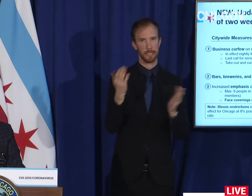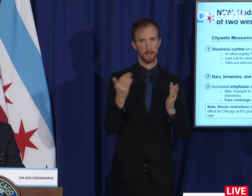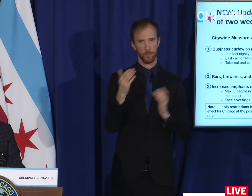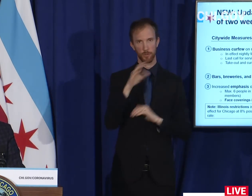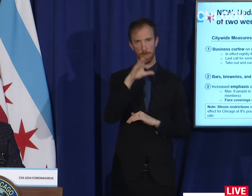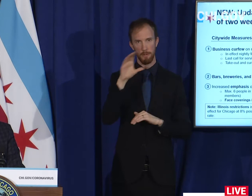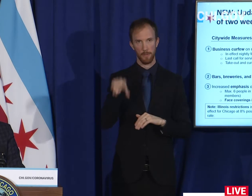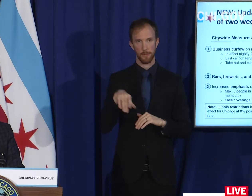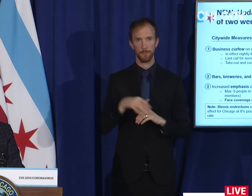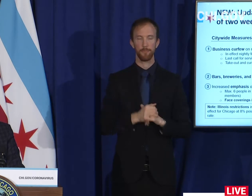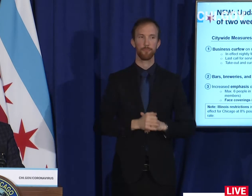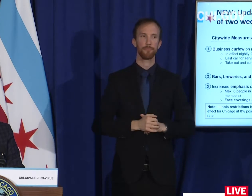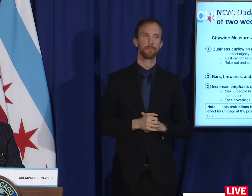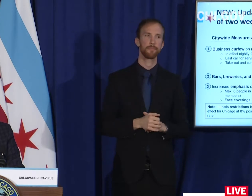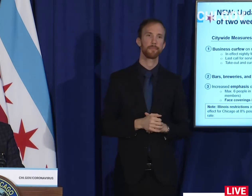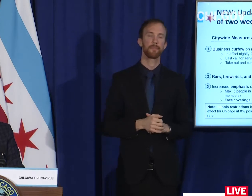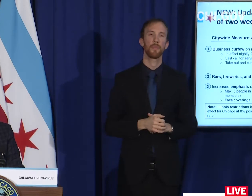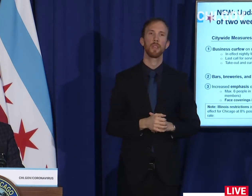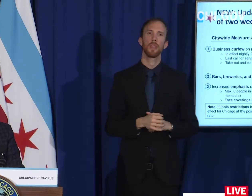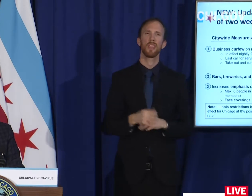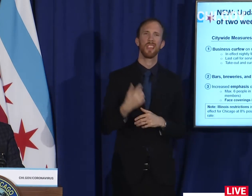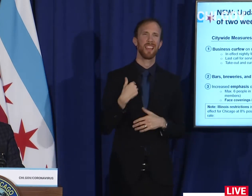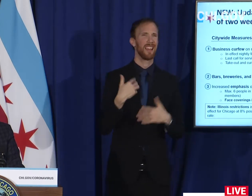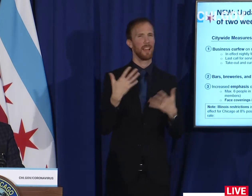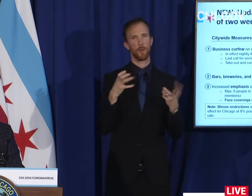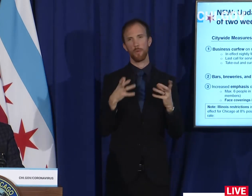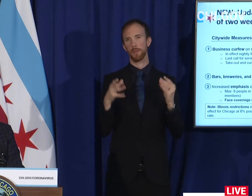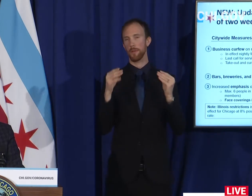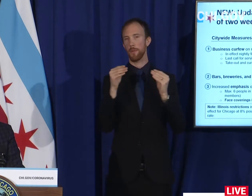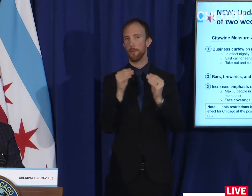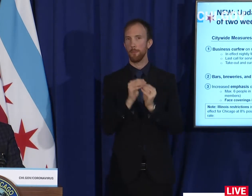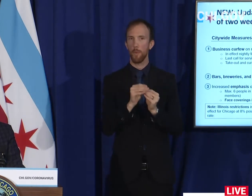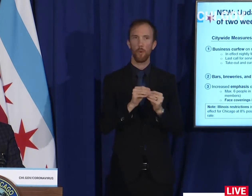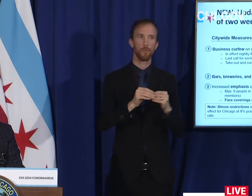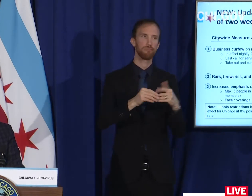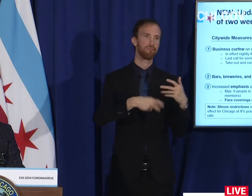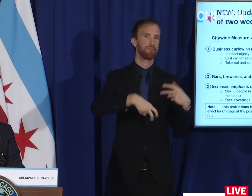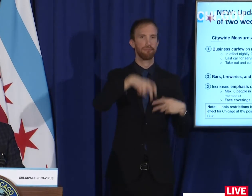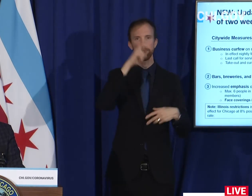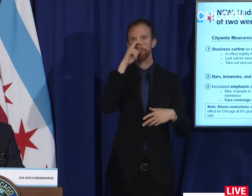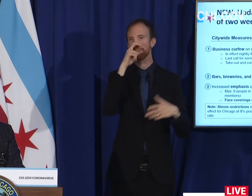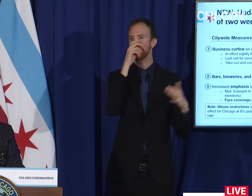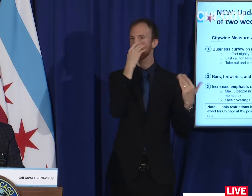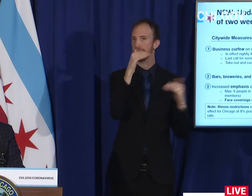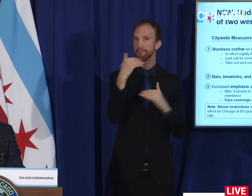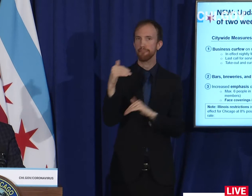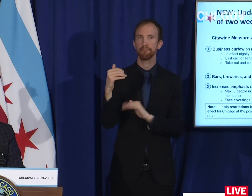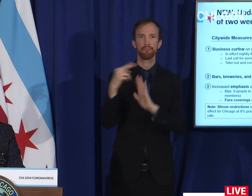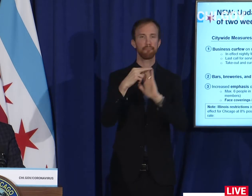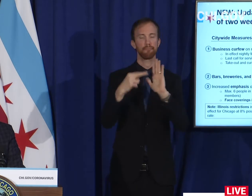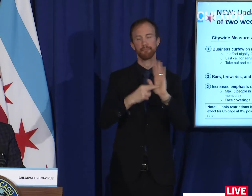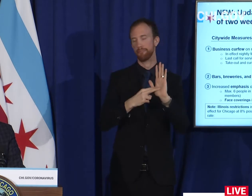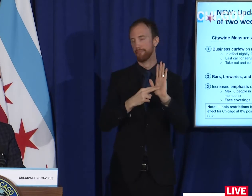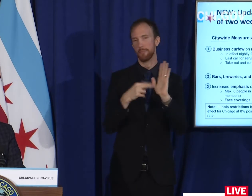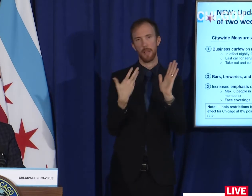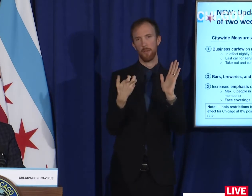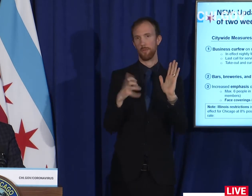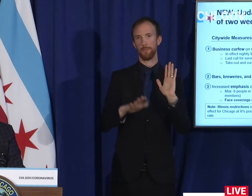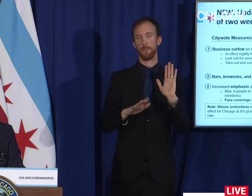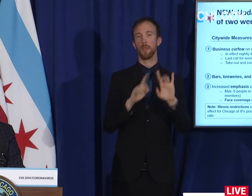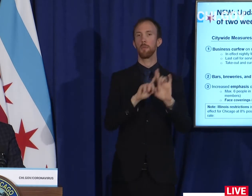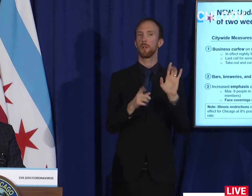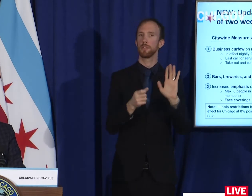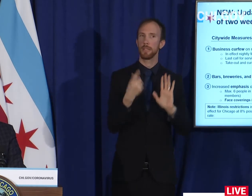I don't want to put more restrictions in our city. No one does. But I have to do what's right to